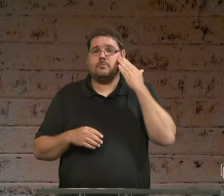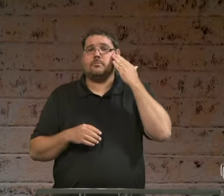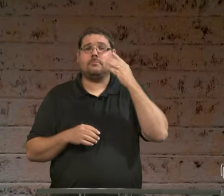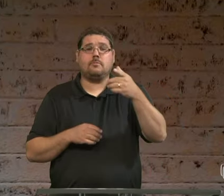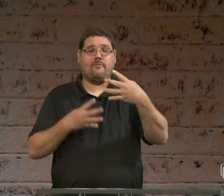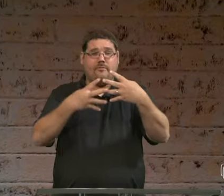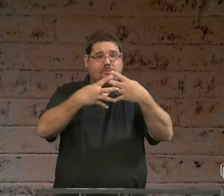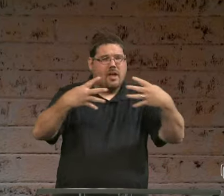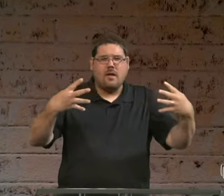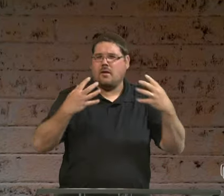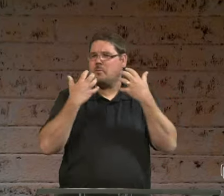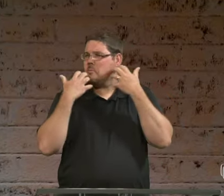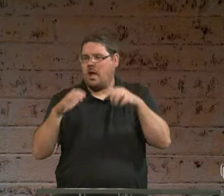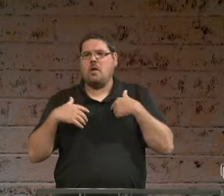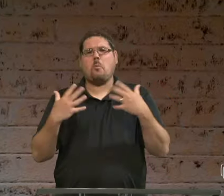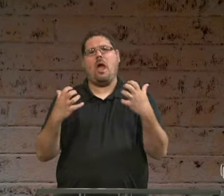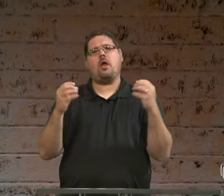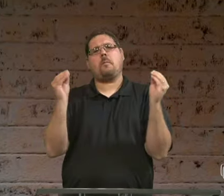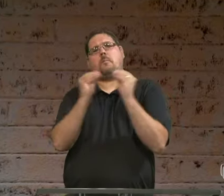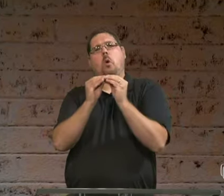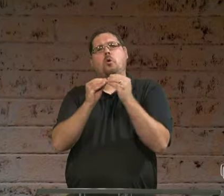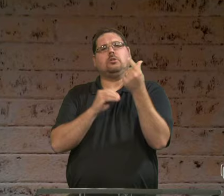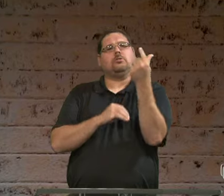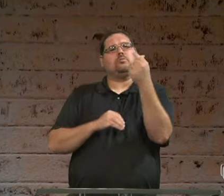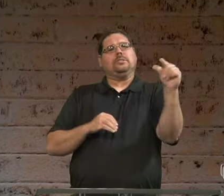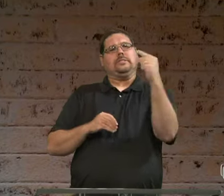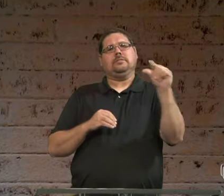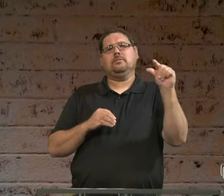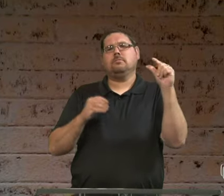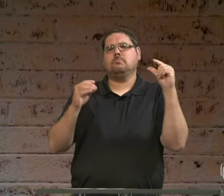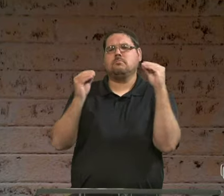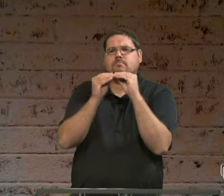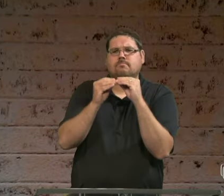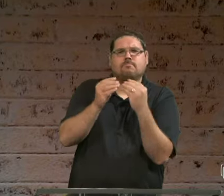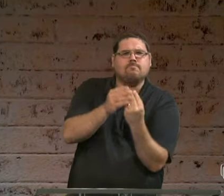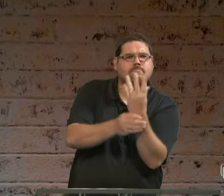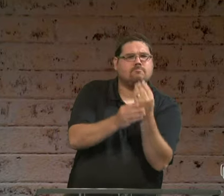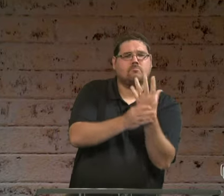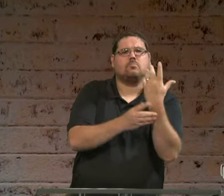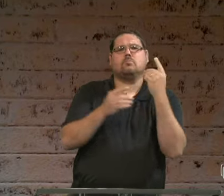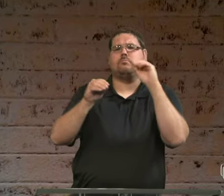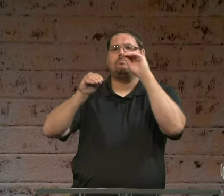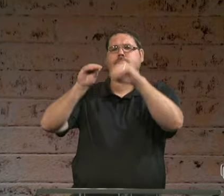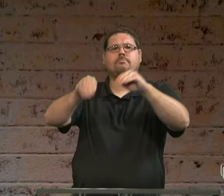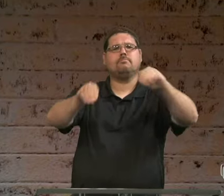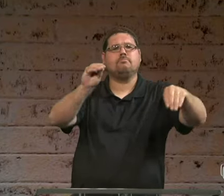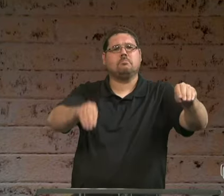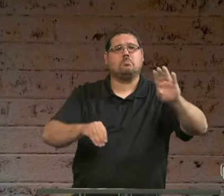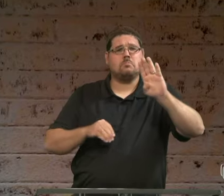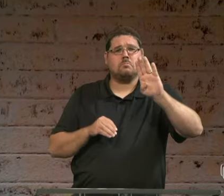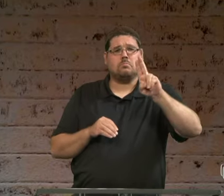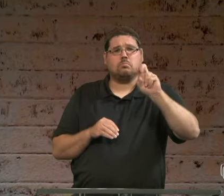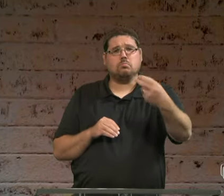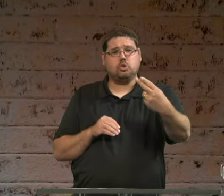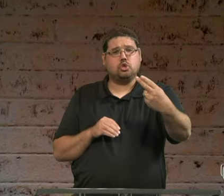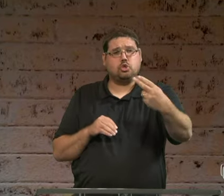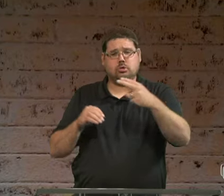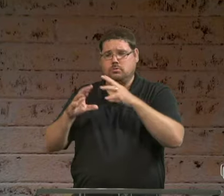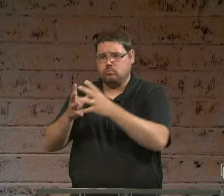it's rich homes or modest homes. Instead of having a fence, they want something that's live as their border.